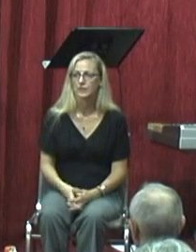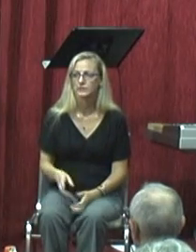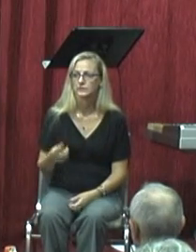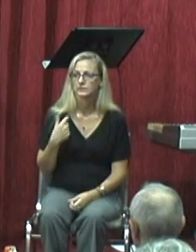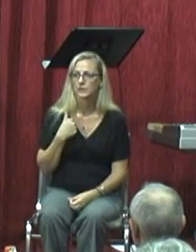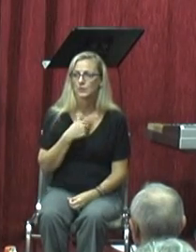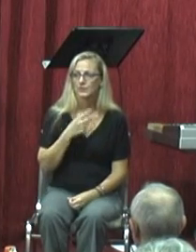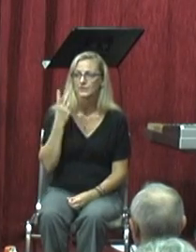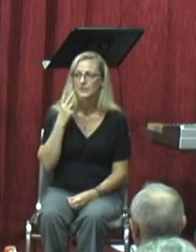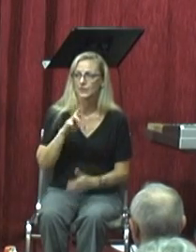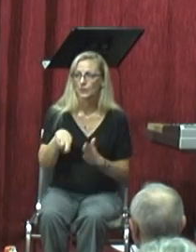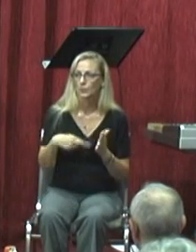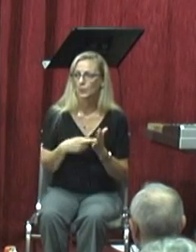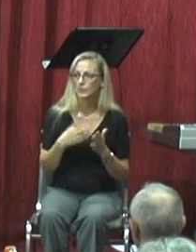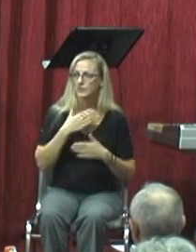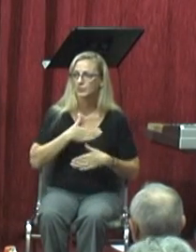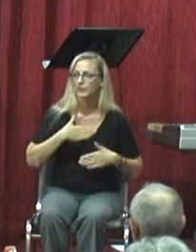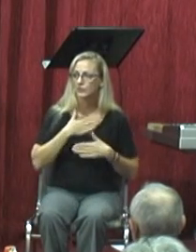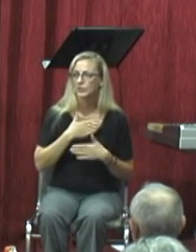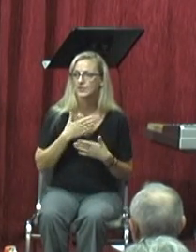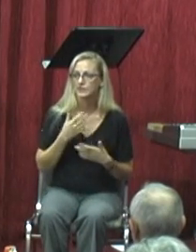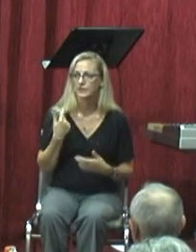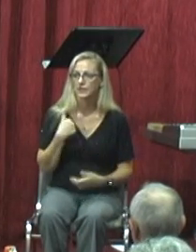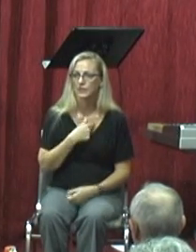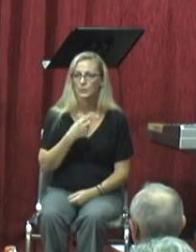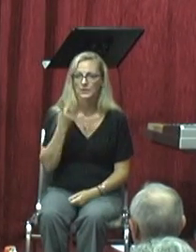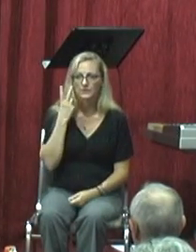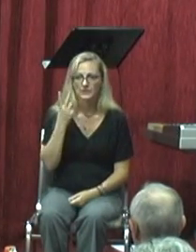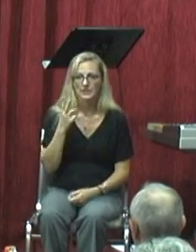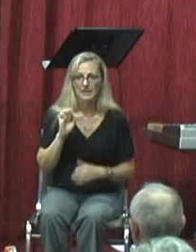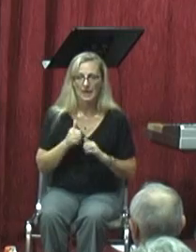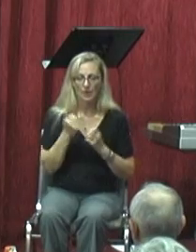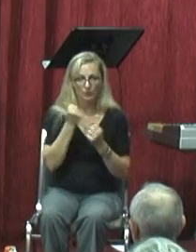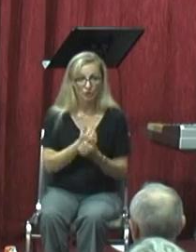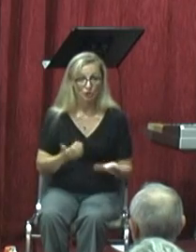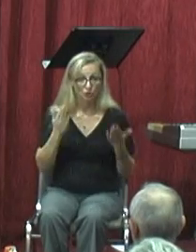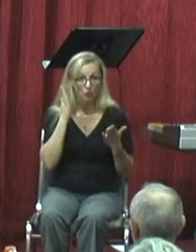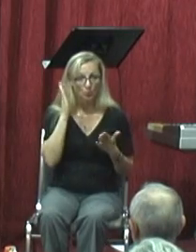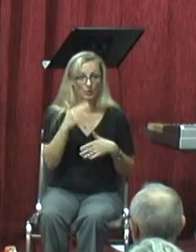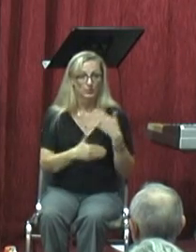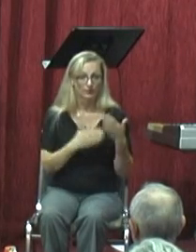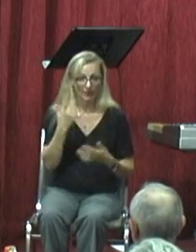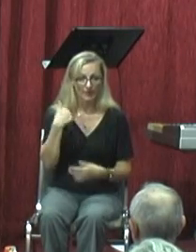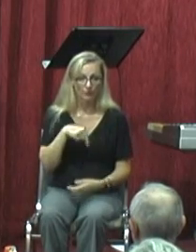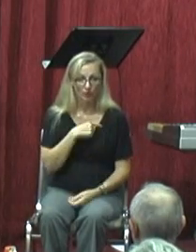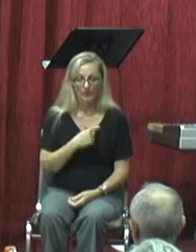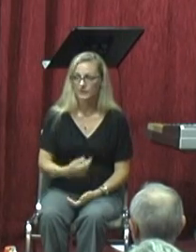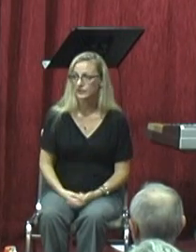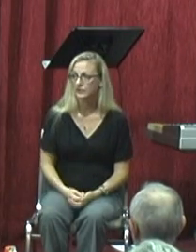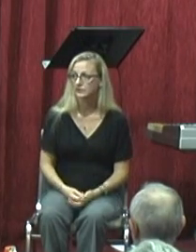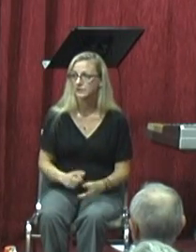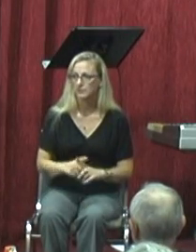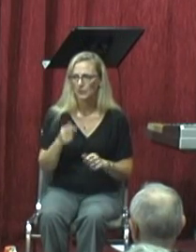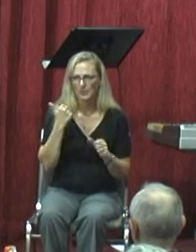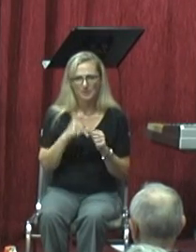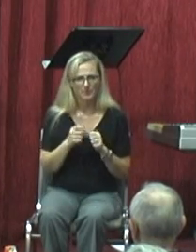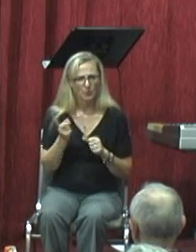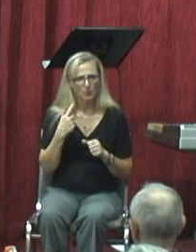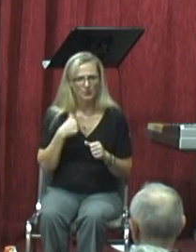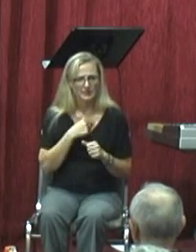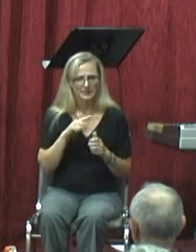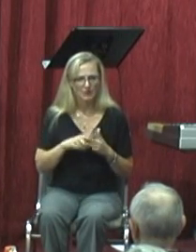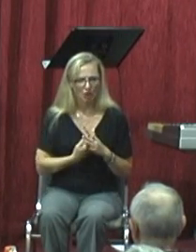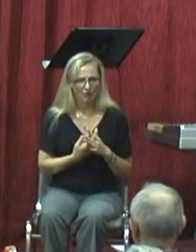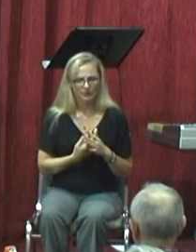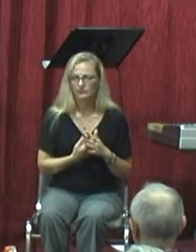roles and privileges. And we've seen how Yeshua is going to provide for us. But remember where we started.